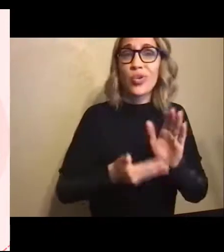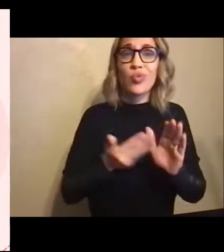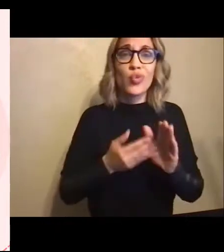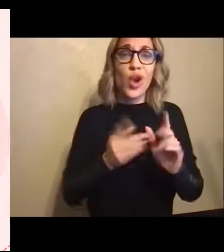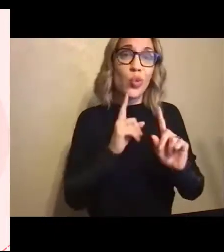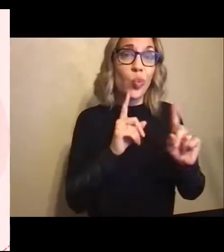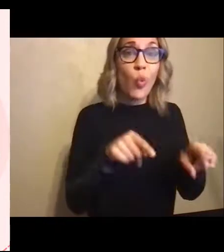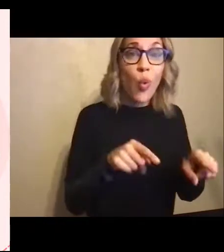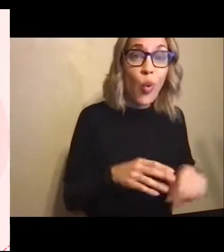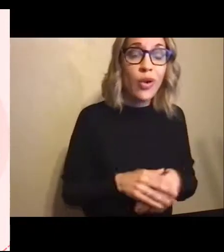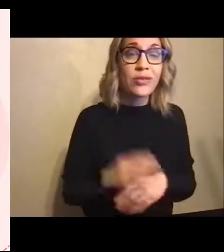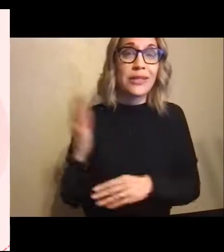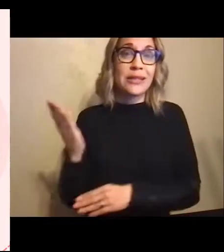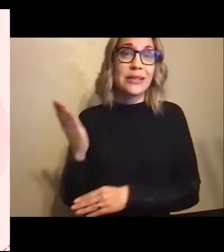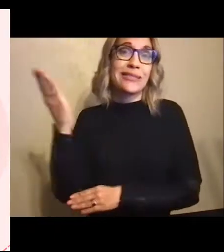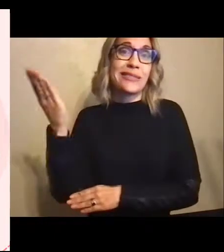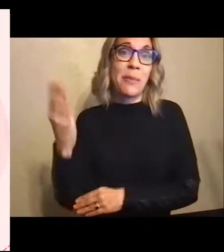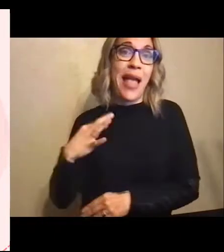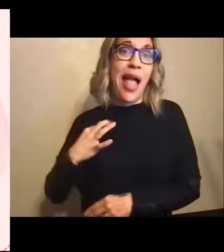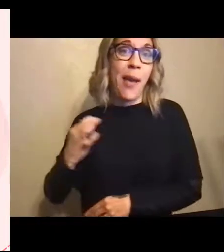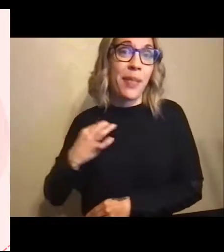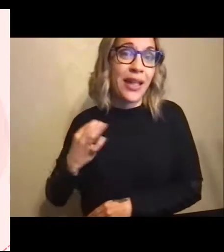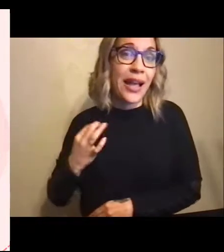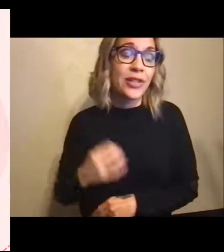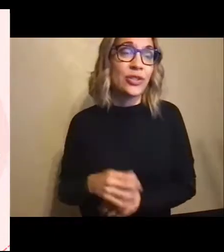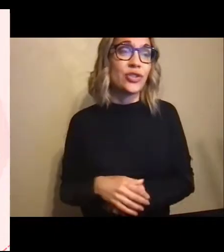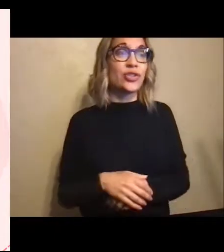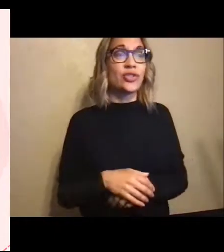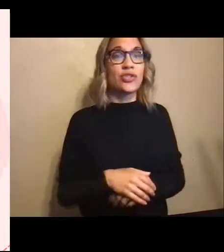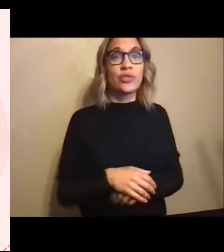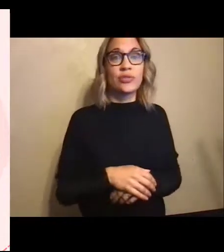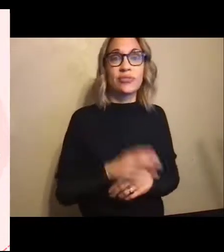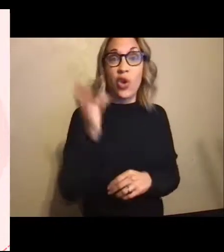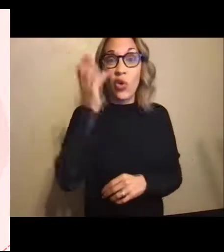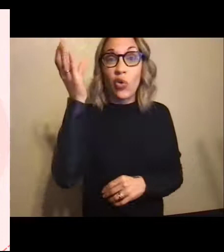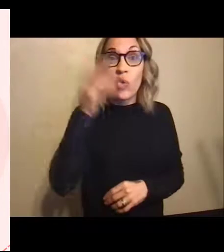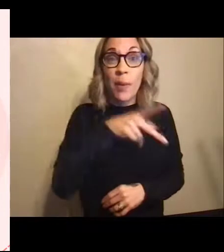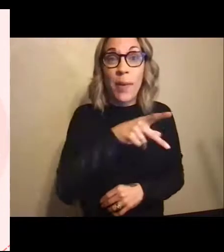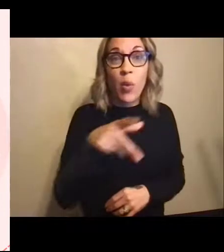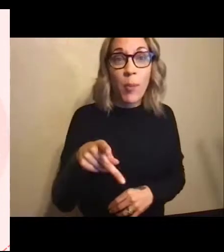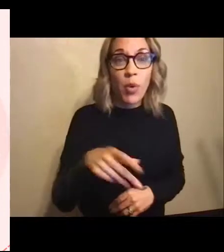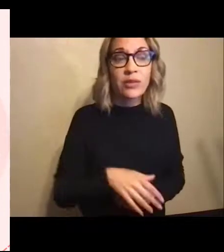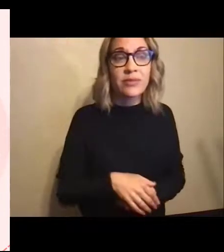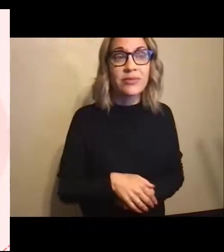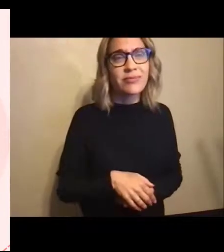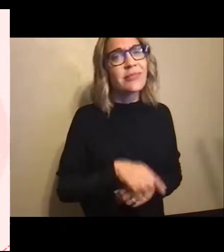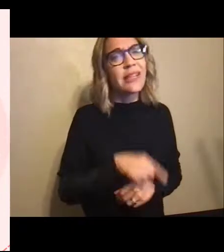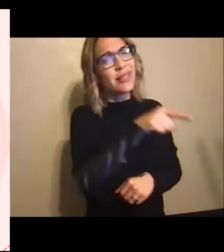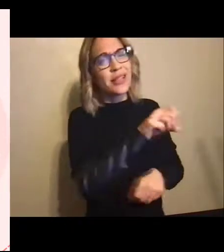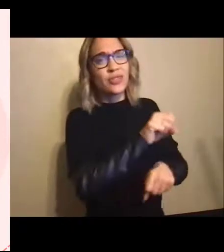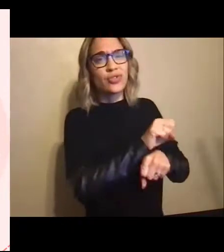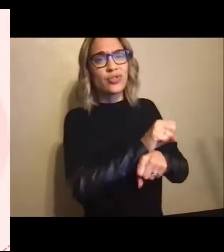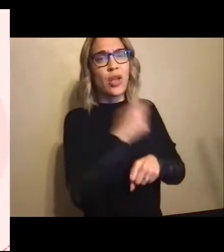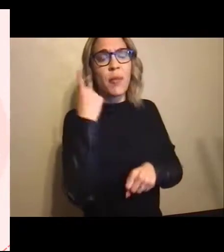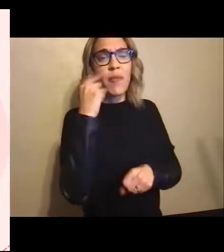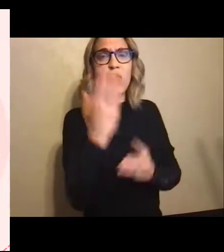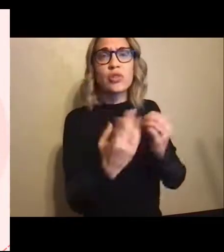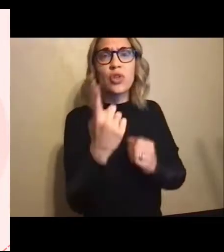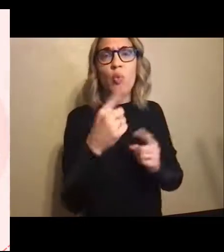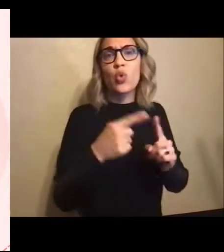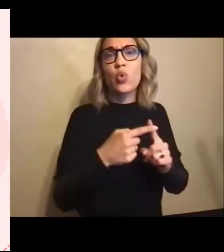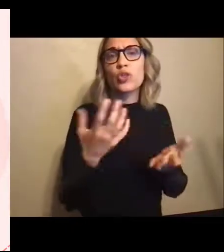a mentor. It's not to run reports or to submit applications or to create